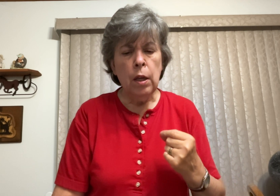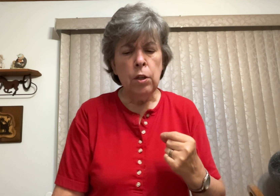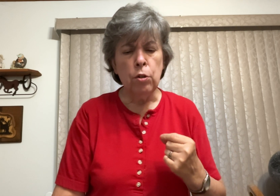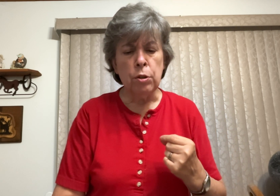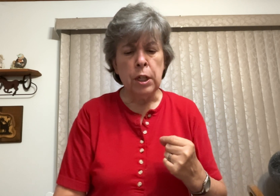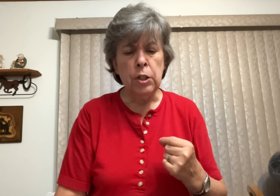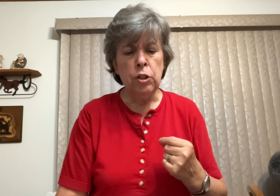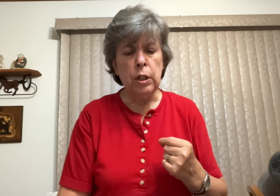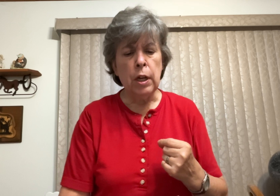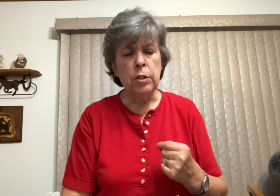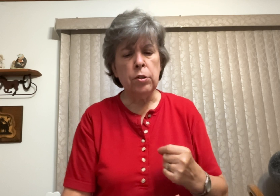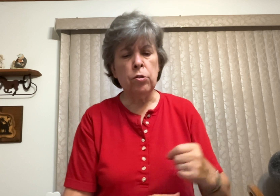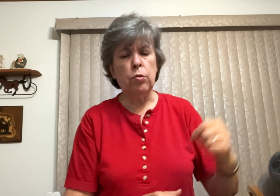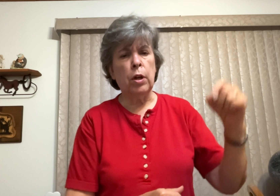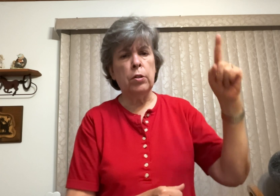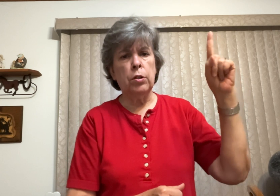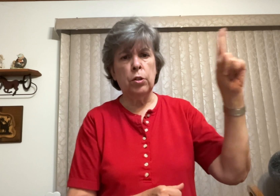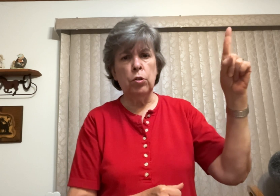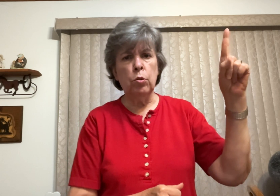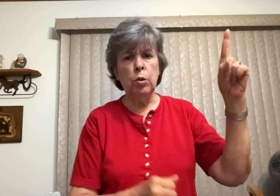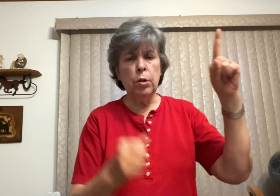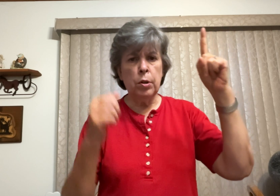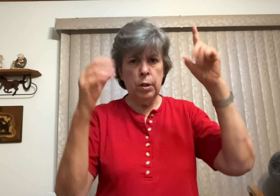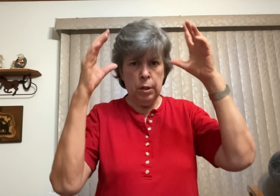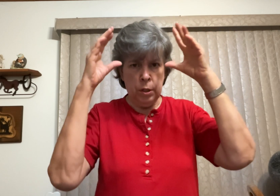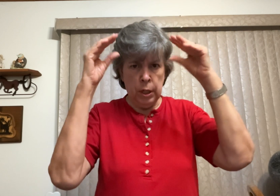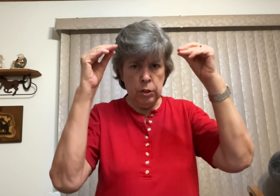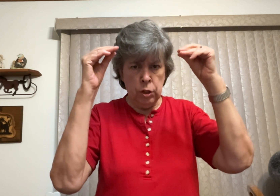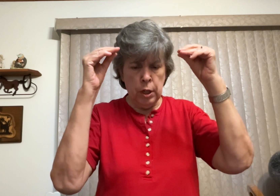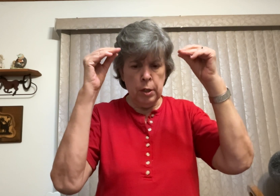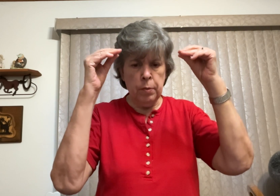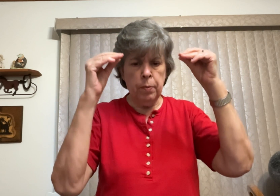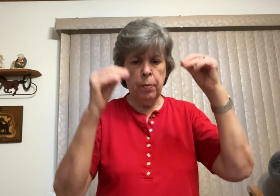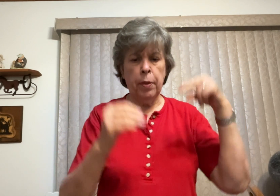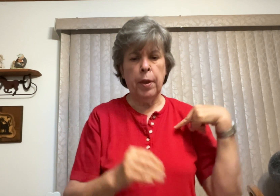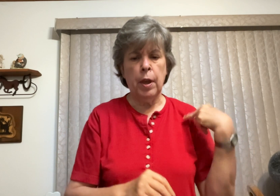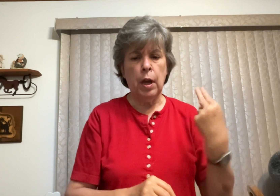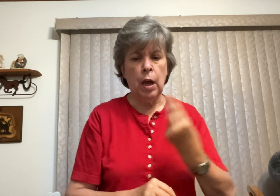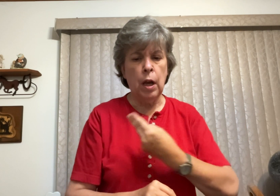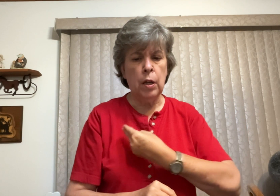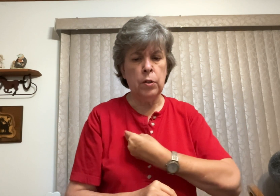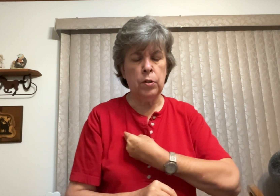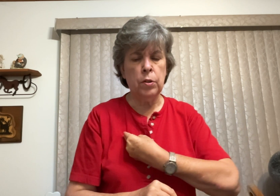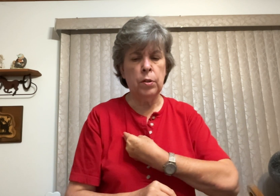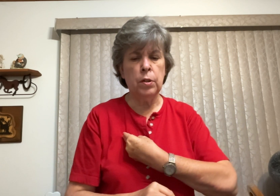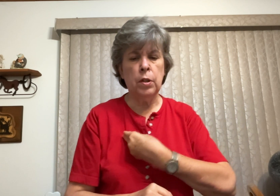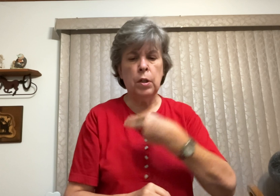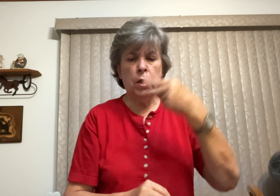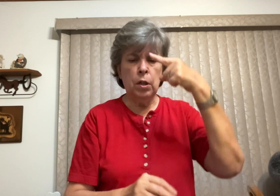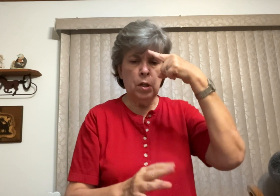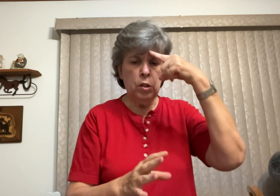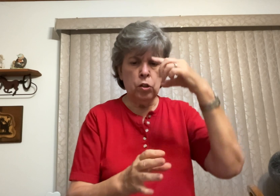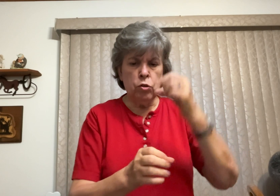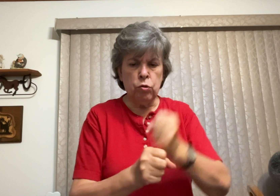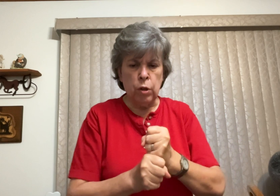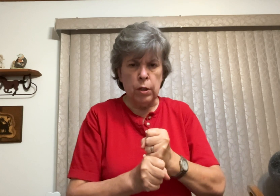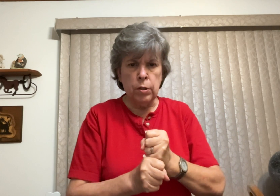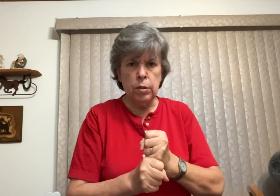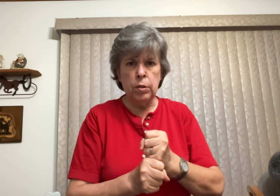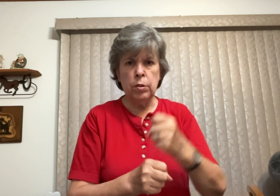You're teaching us to trust. You're teaching us to trust. So you